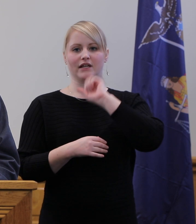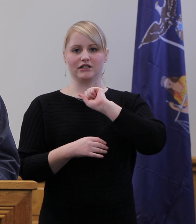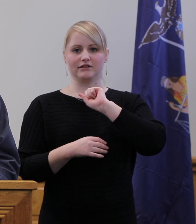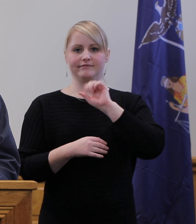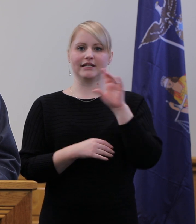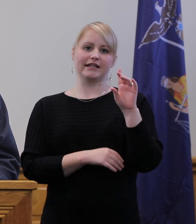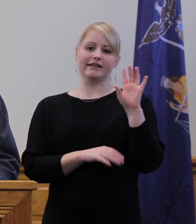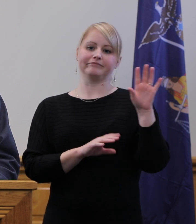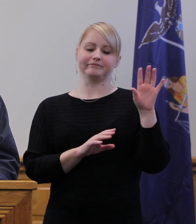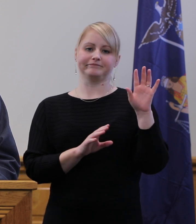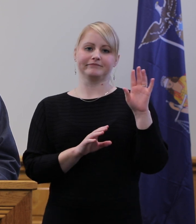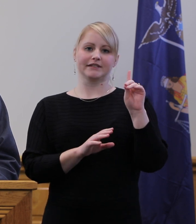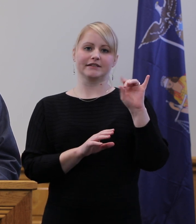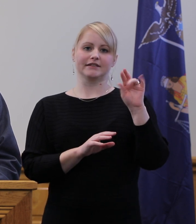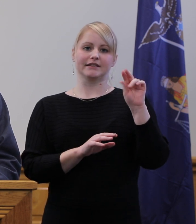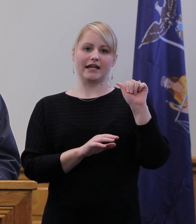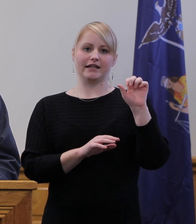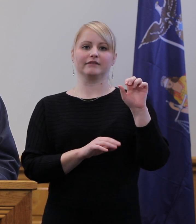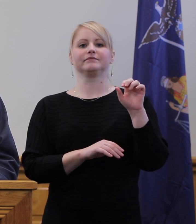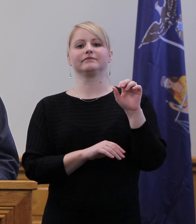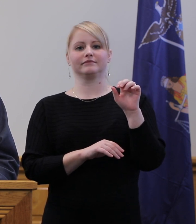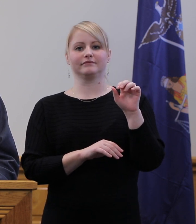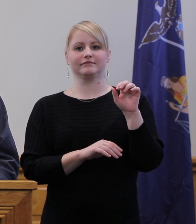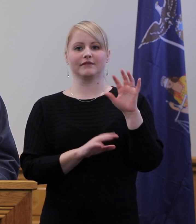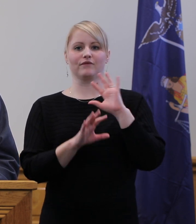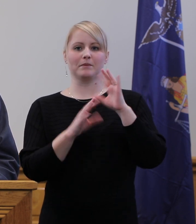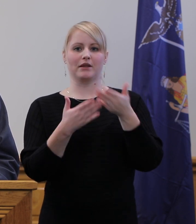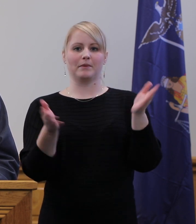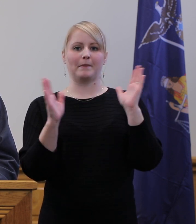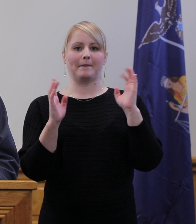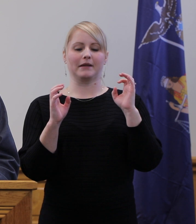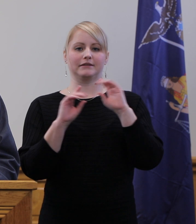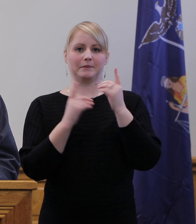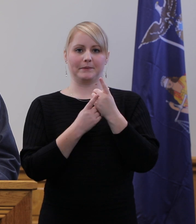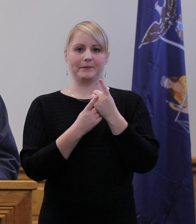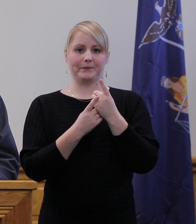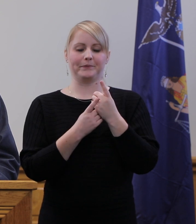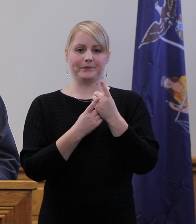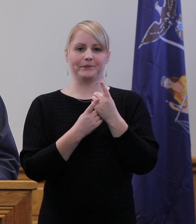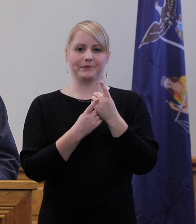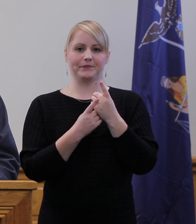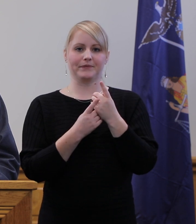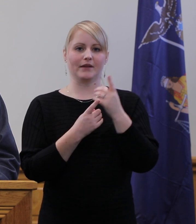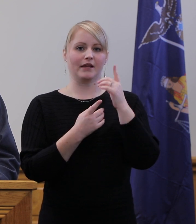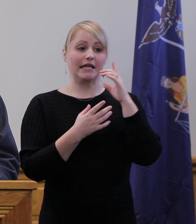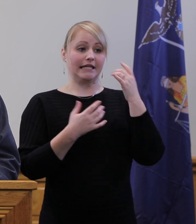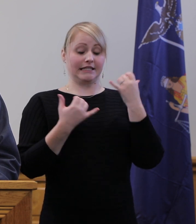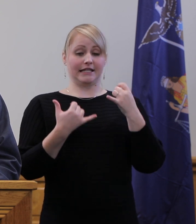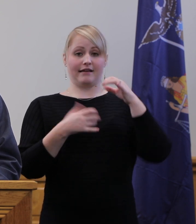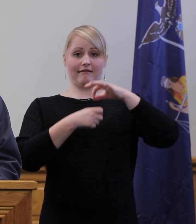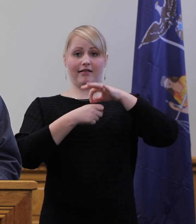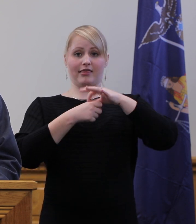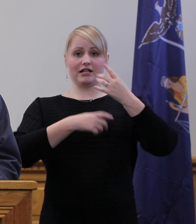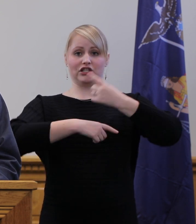Department. Today is Election Day, and we're seeing record turnout in voting across our nation. When all the votes are counted, no matter what